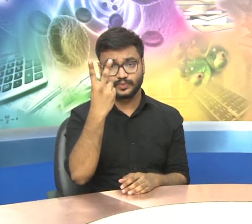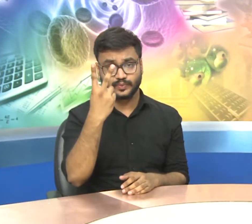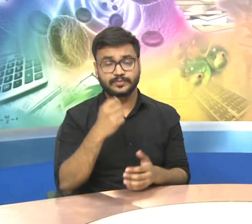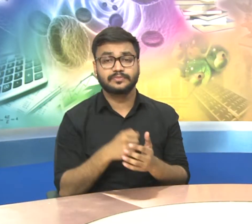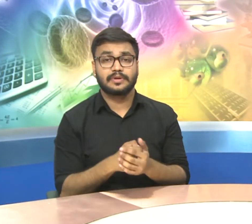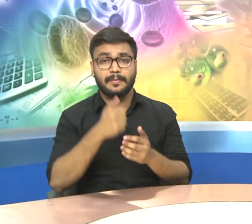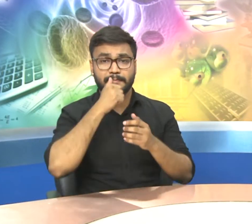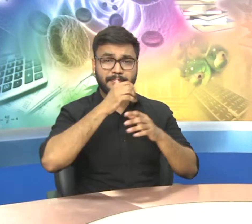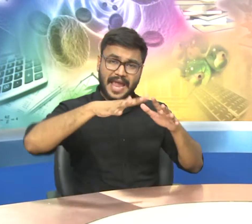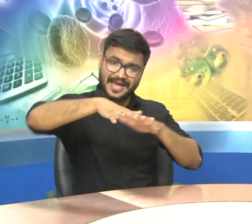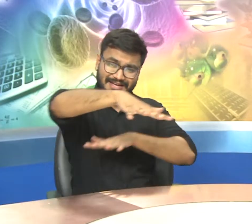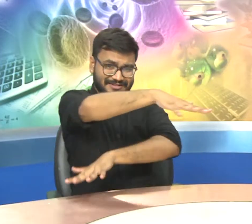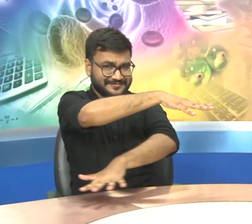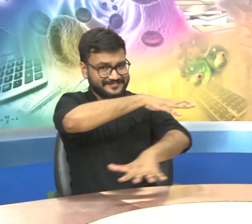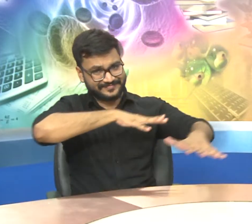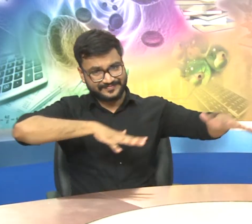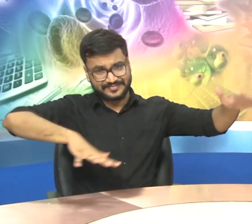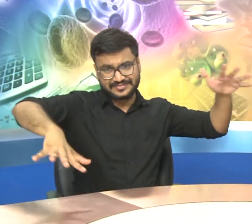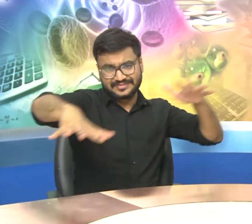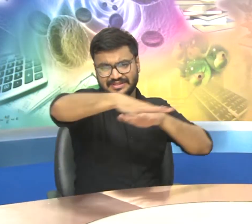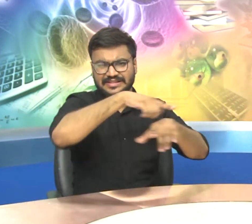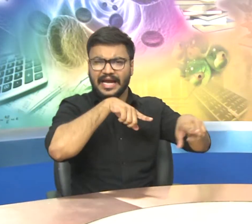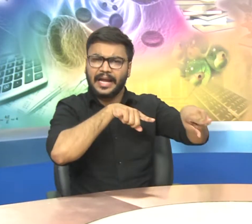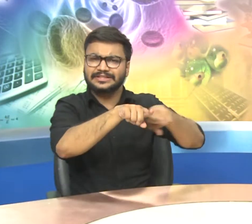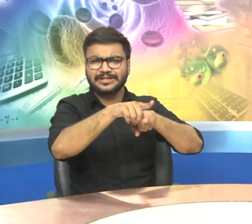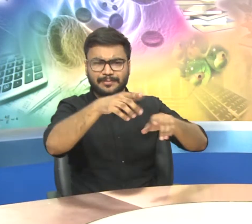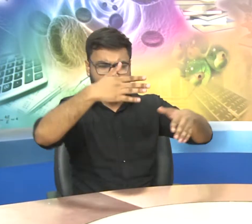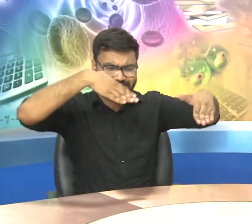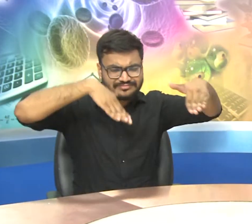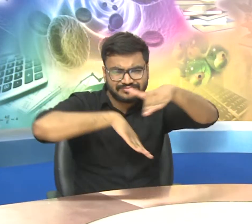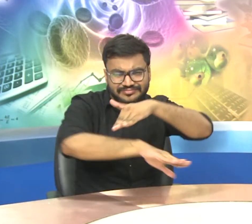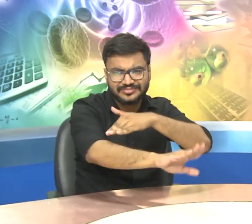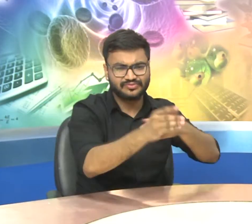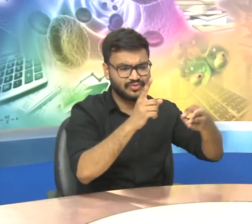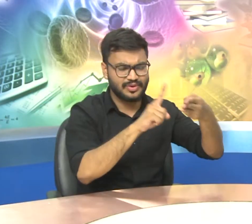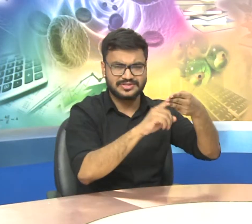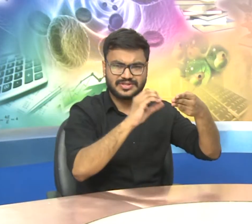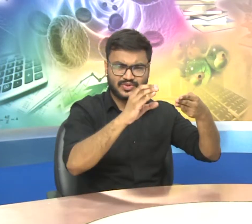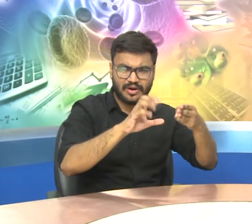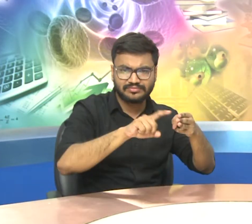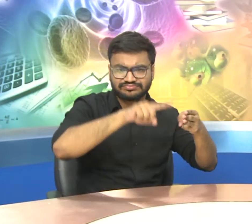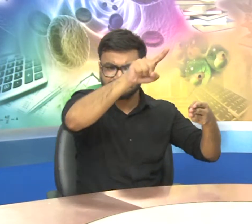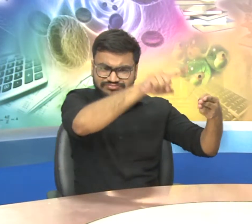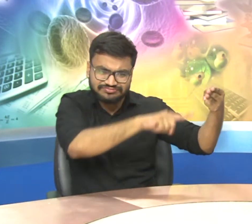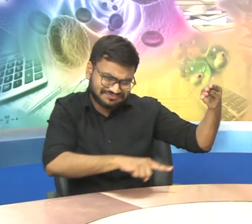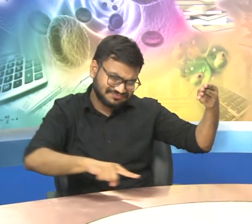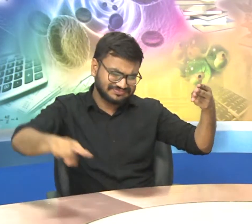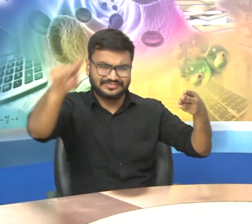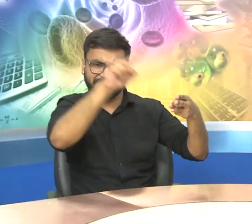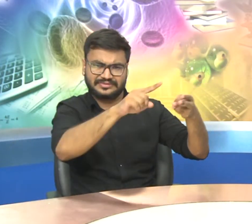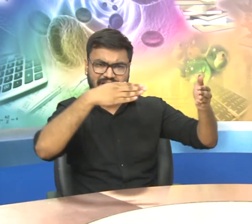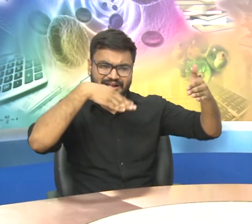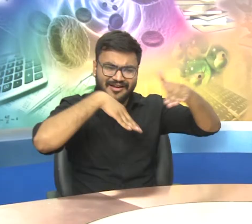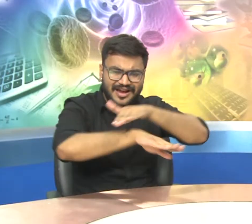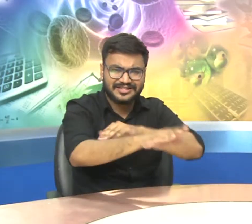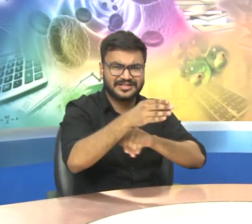Now we are going to start our topic 5.2, Pond as an example of